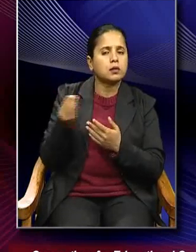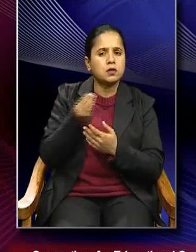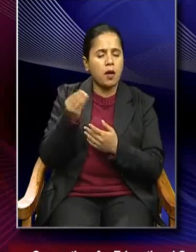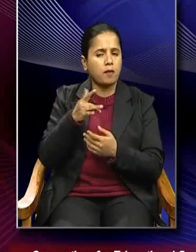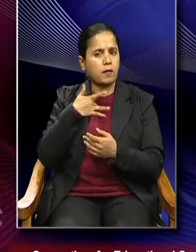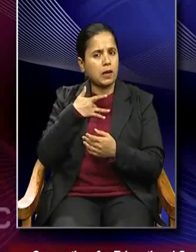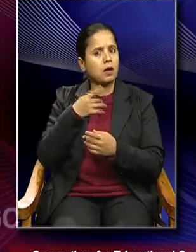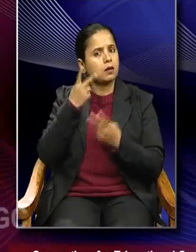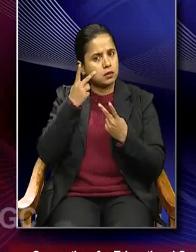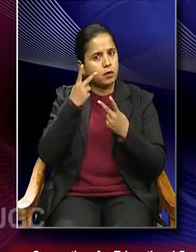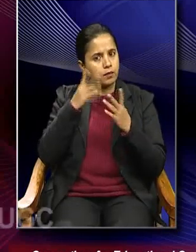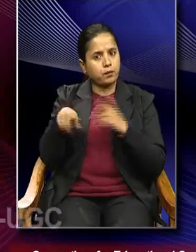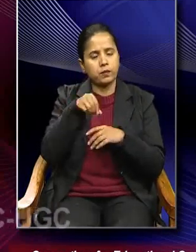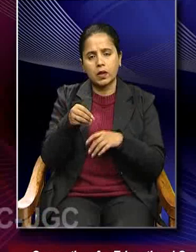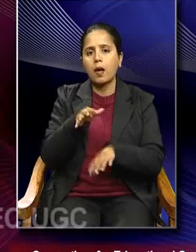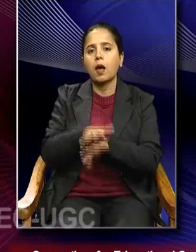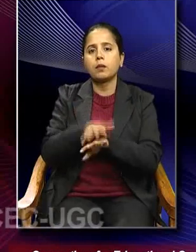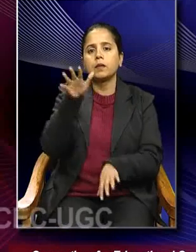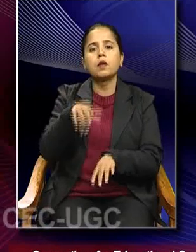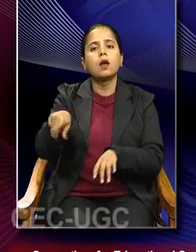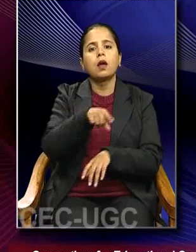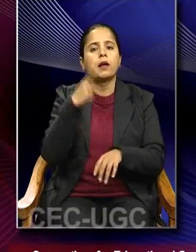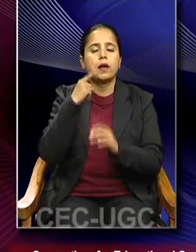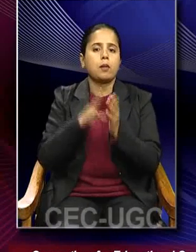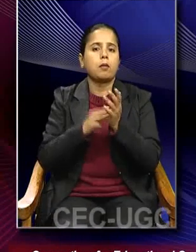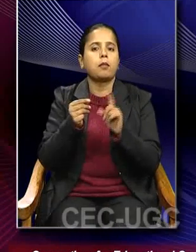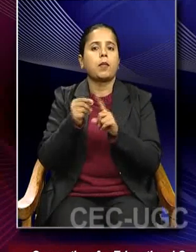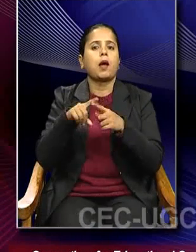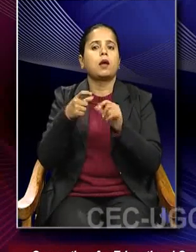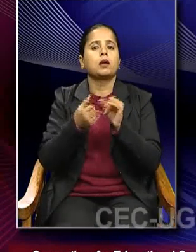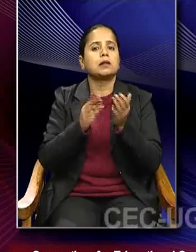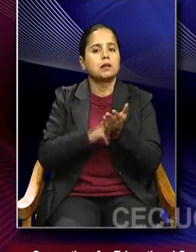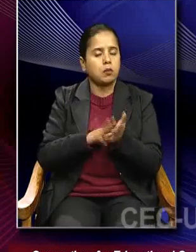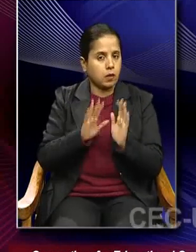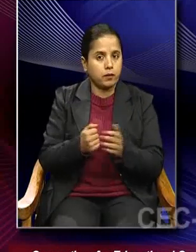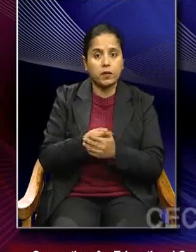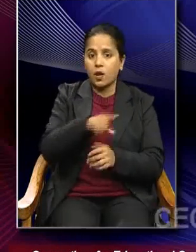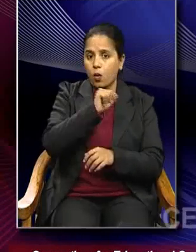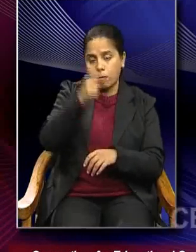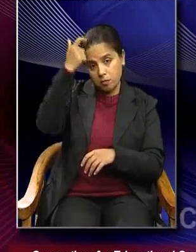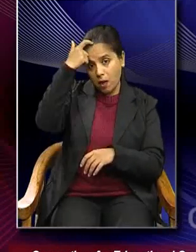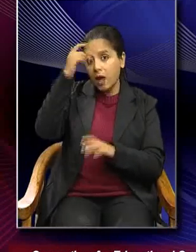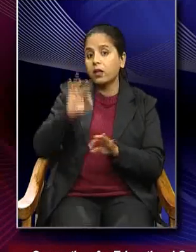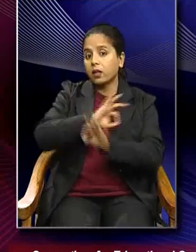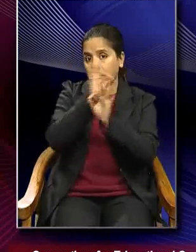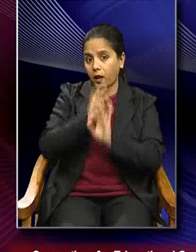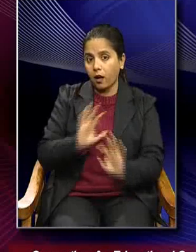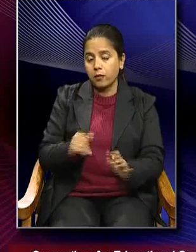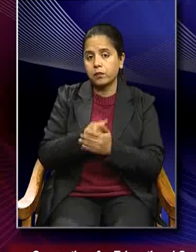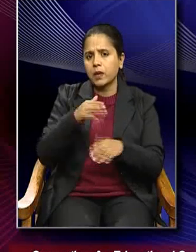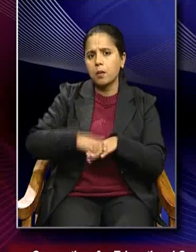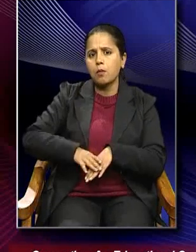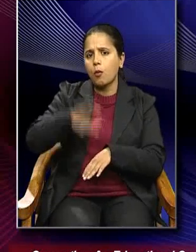particular kind of abstracted empiricism. He has in mind the